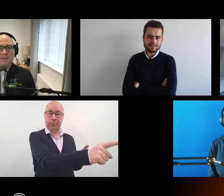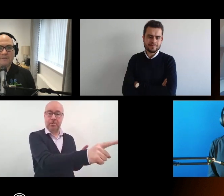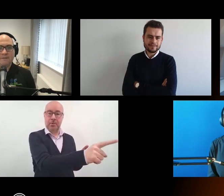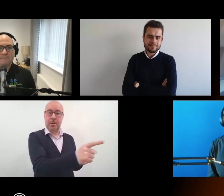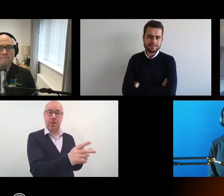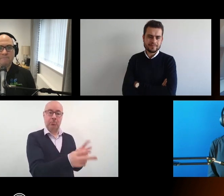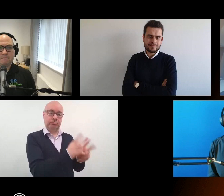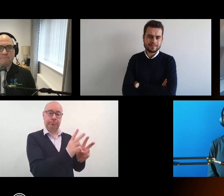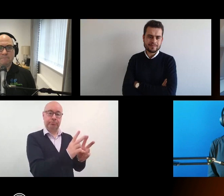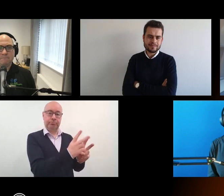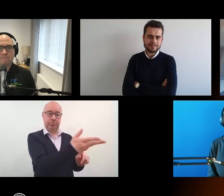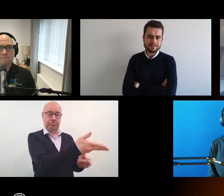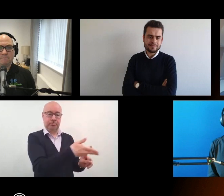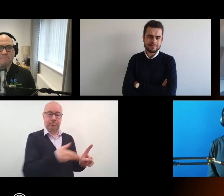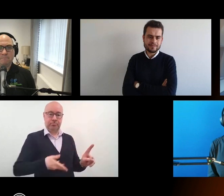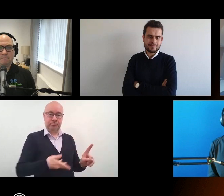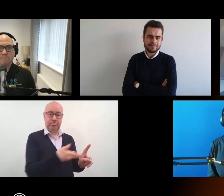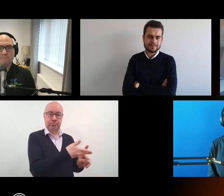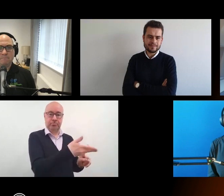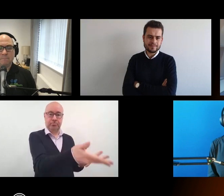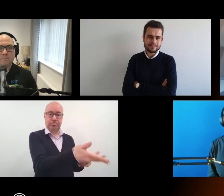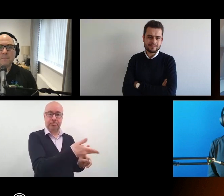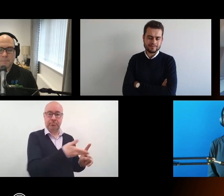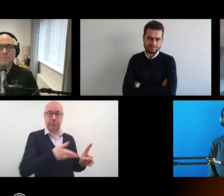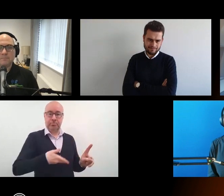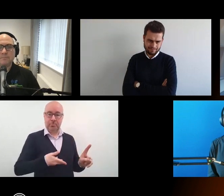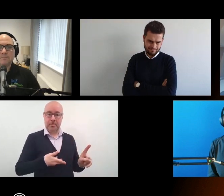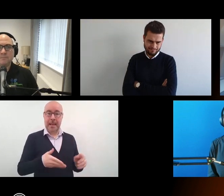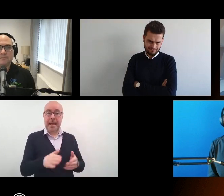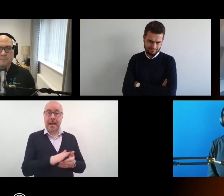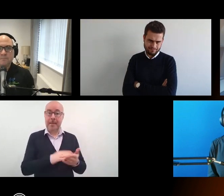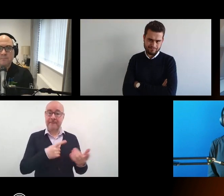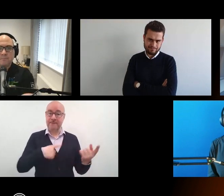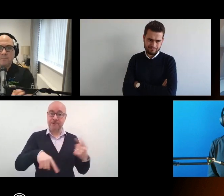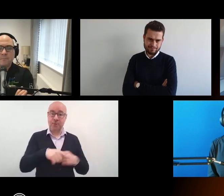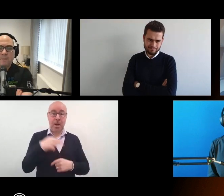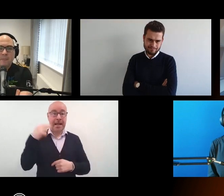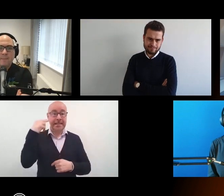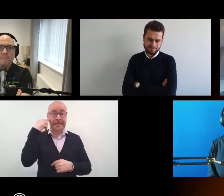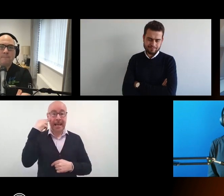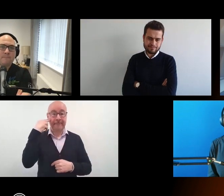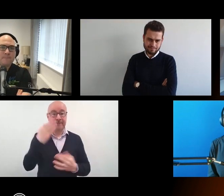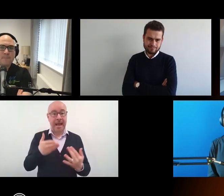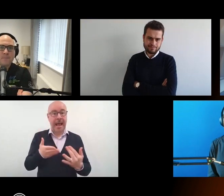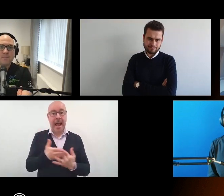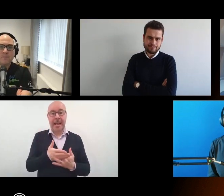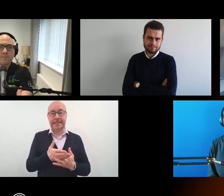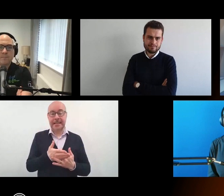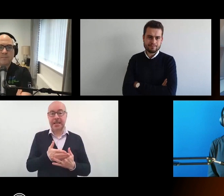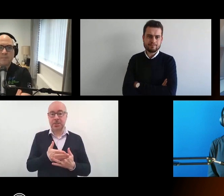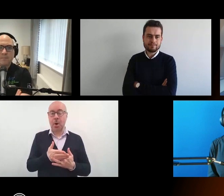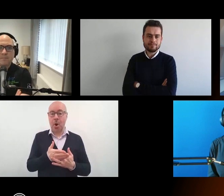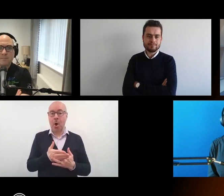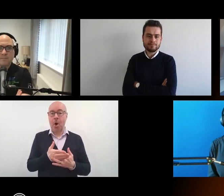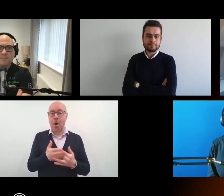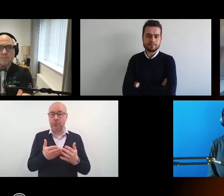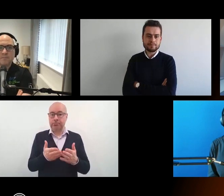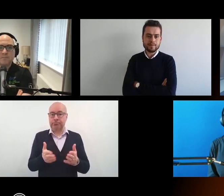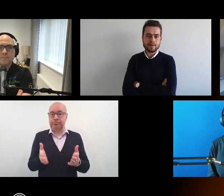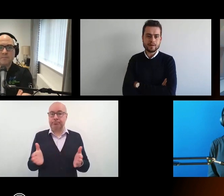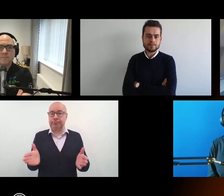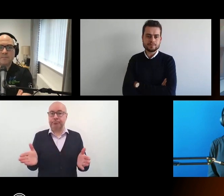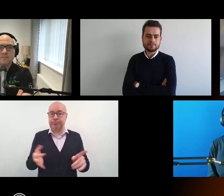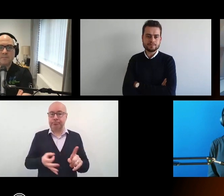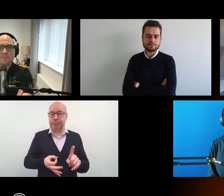it's radically moved the dial in terms of access. However, we always need to be careful that as good